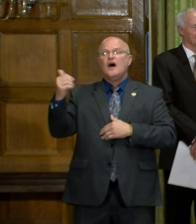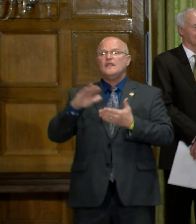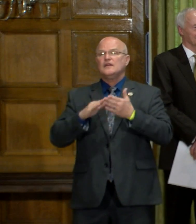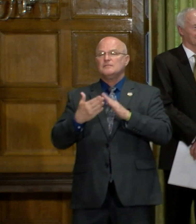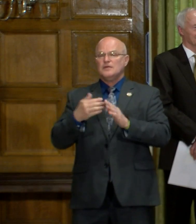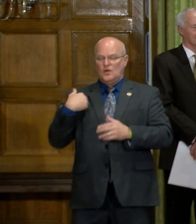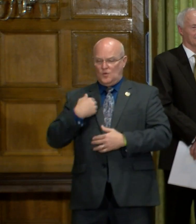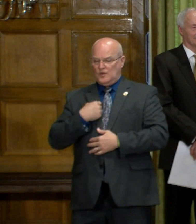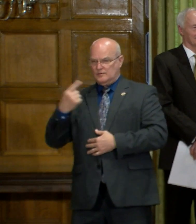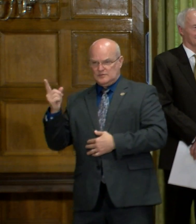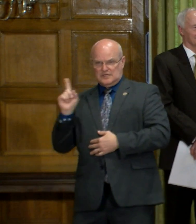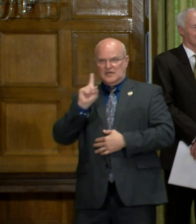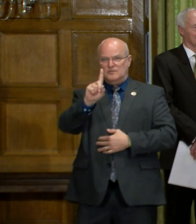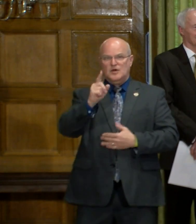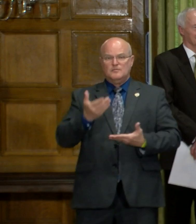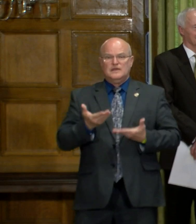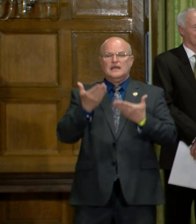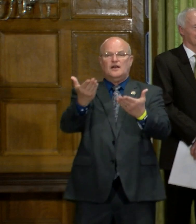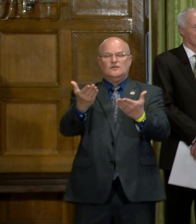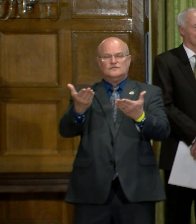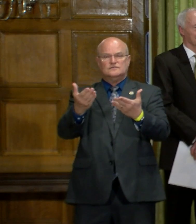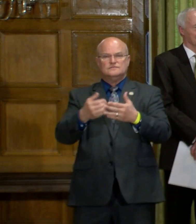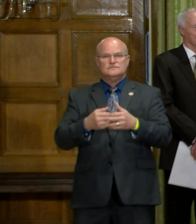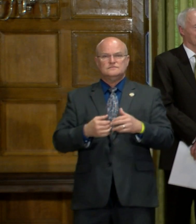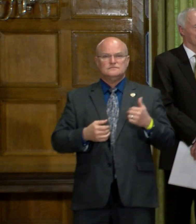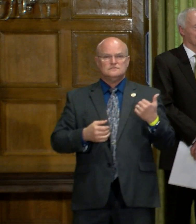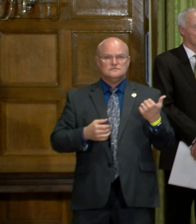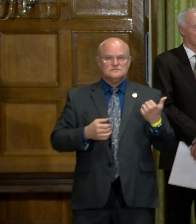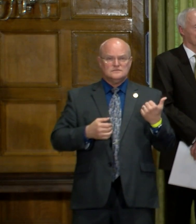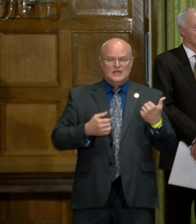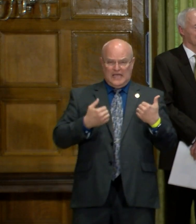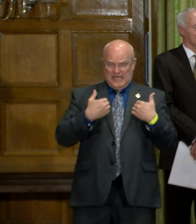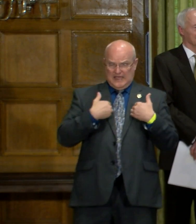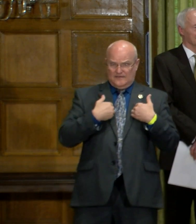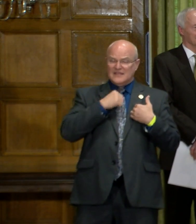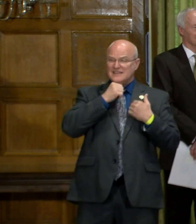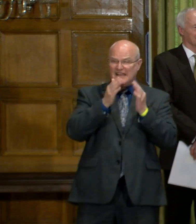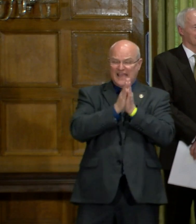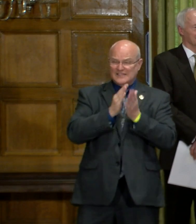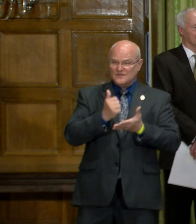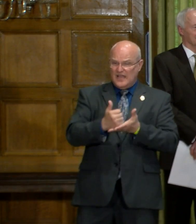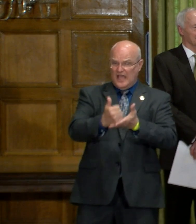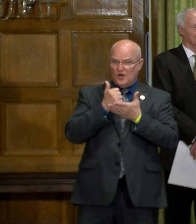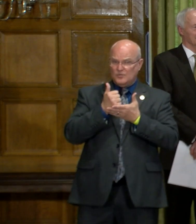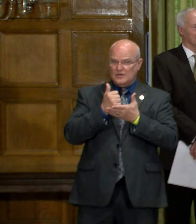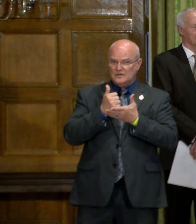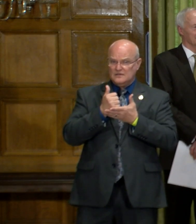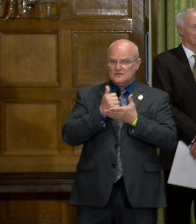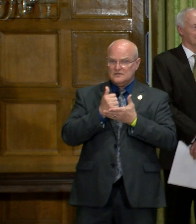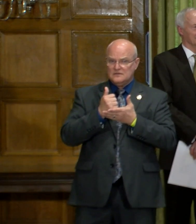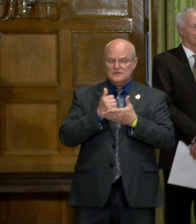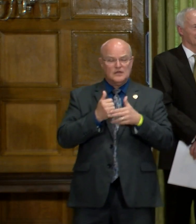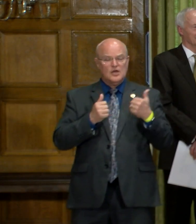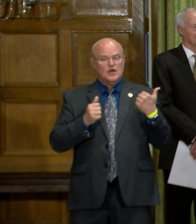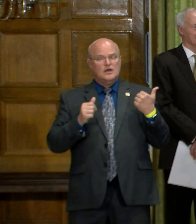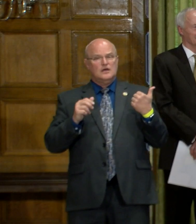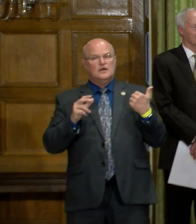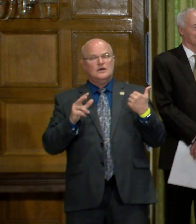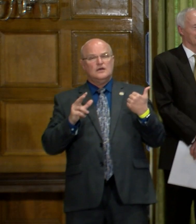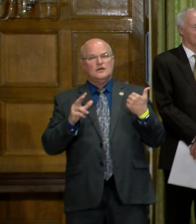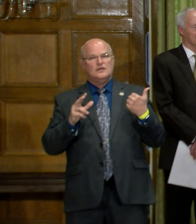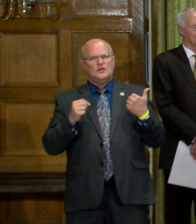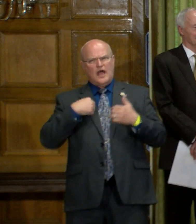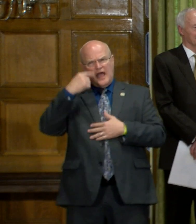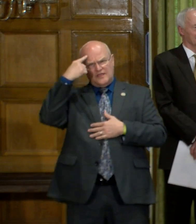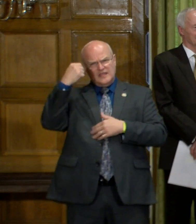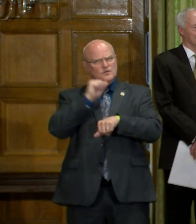step forward and offer our assistance. Have they not asked for your help since this pandemic started? Is that what? No.